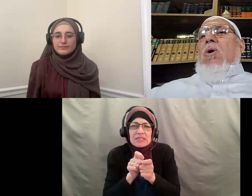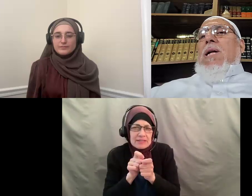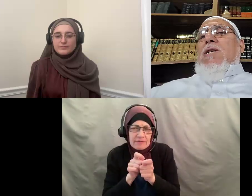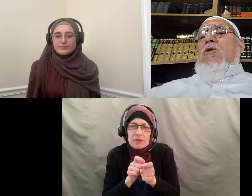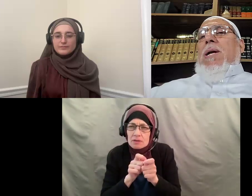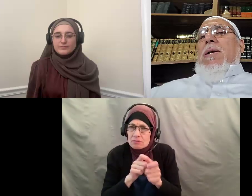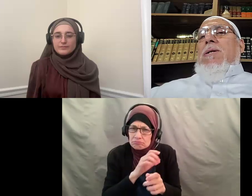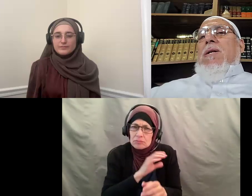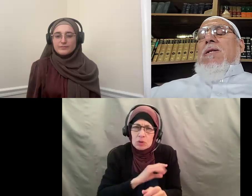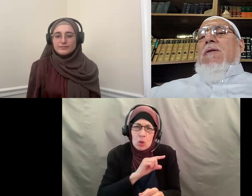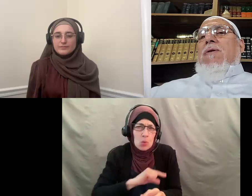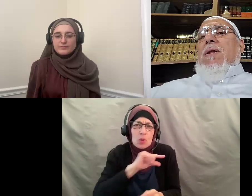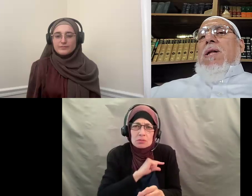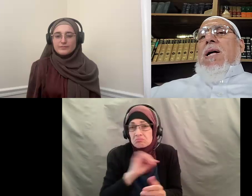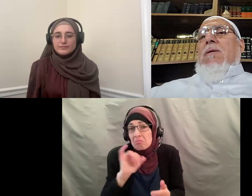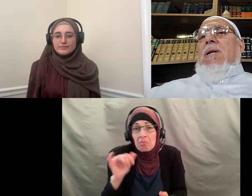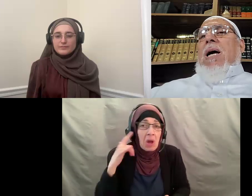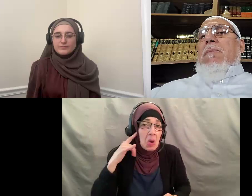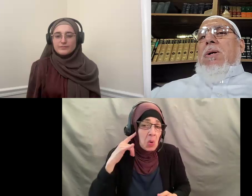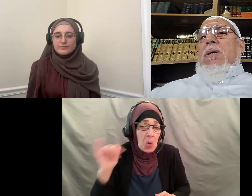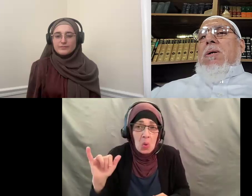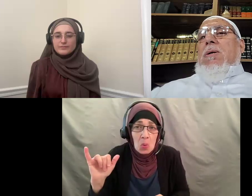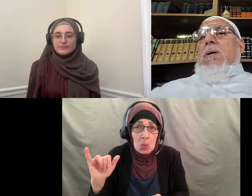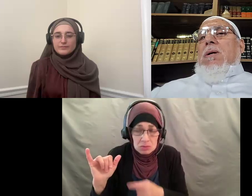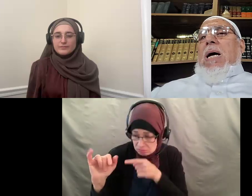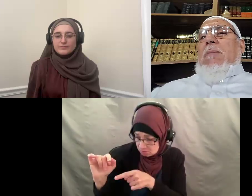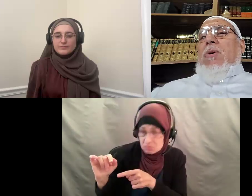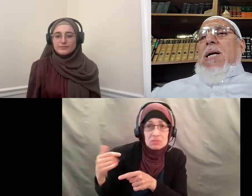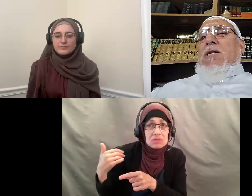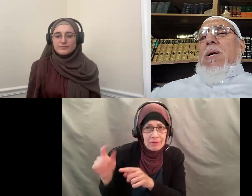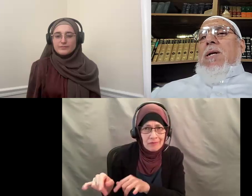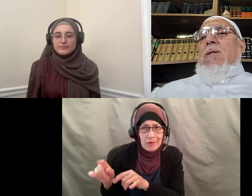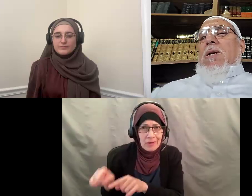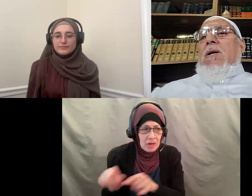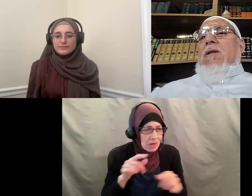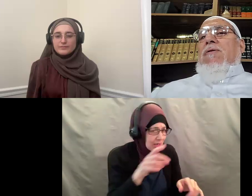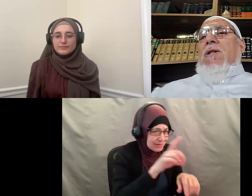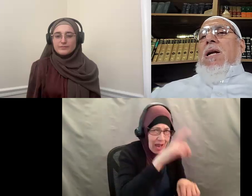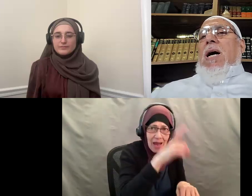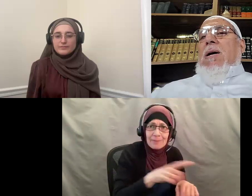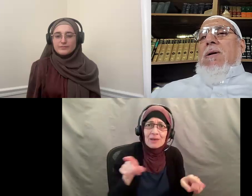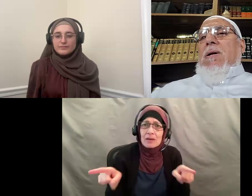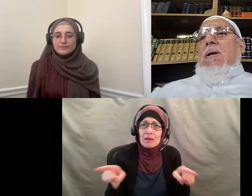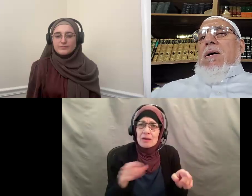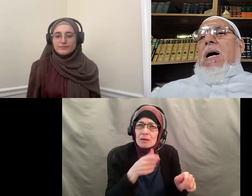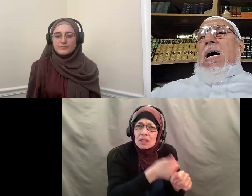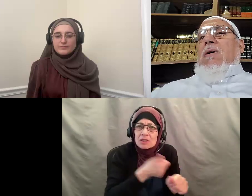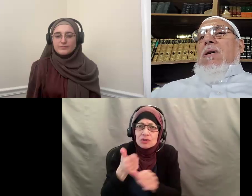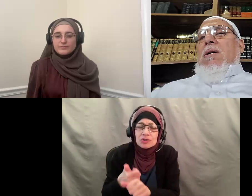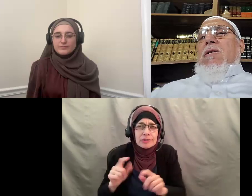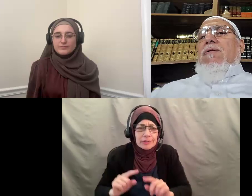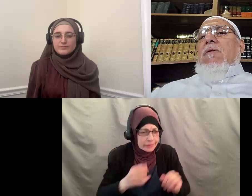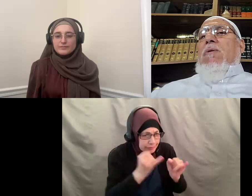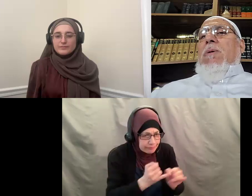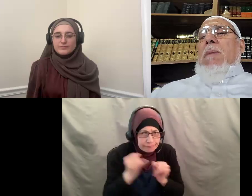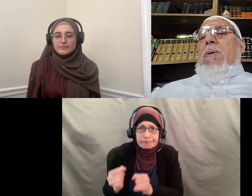The gold has qualities that's different than diamond. Diamond has qualities that are different than iron. Iron